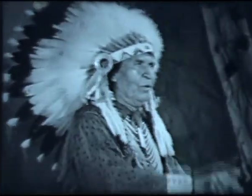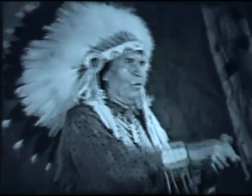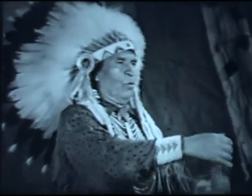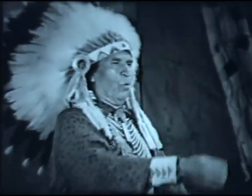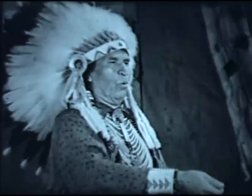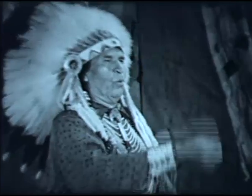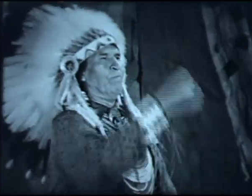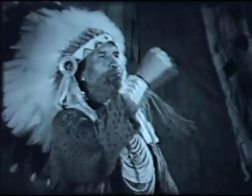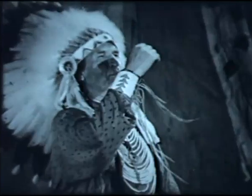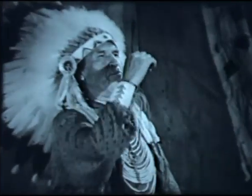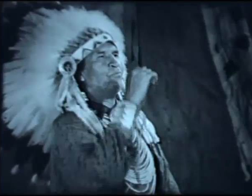Who?